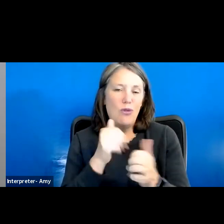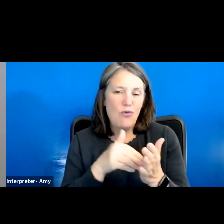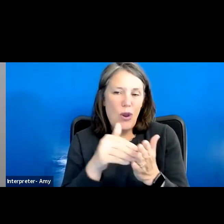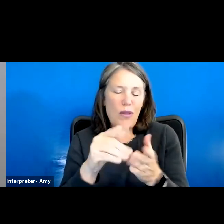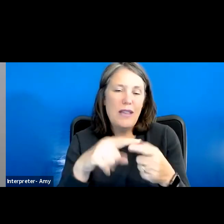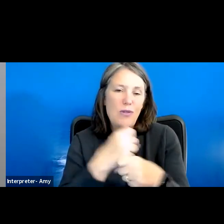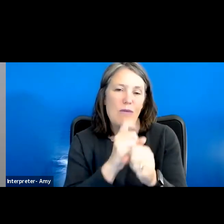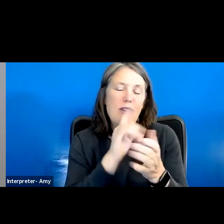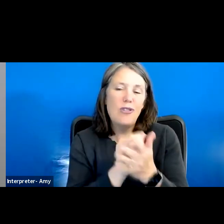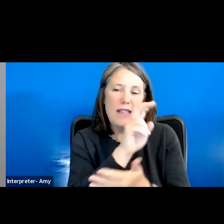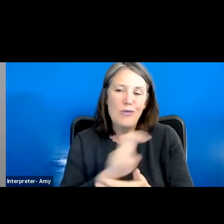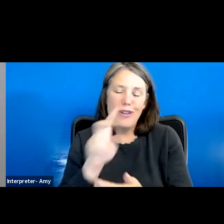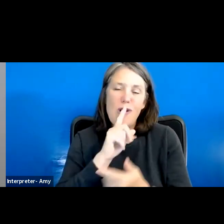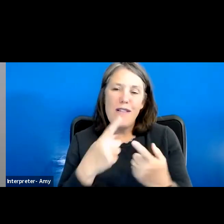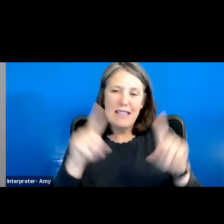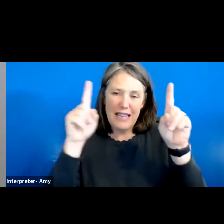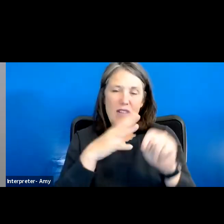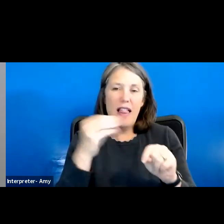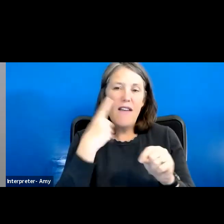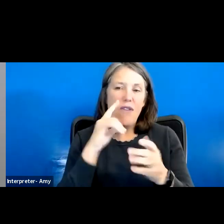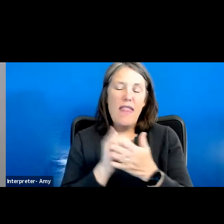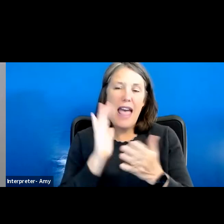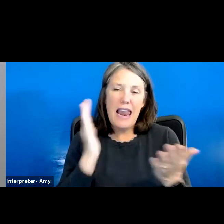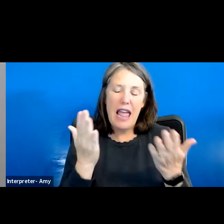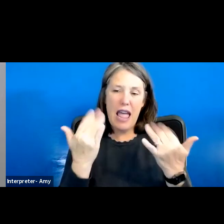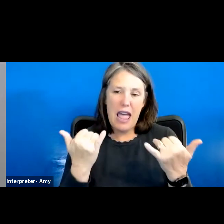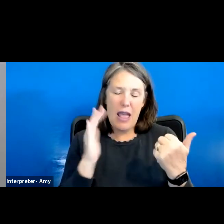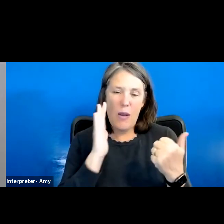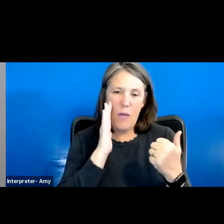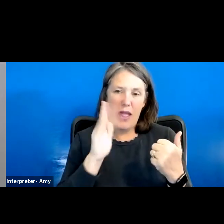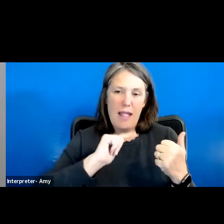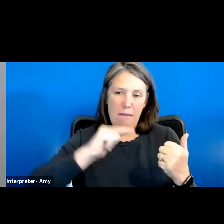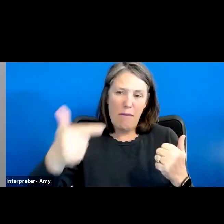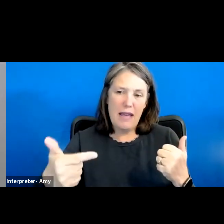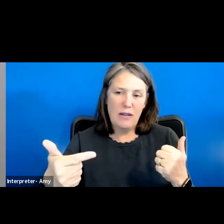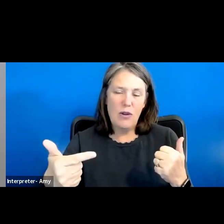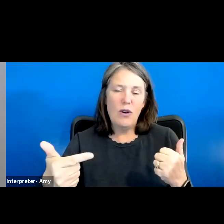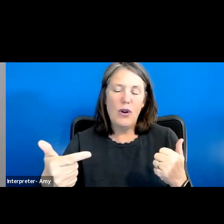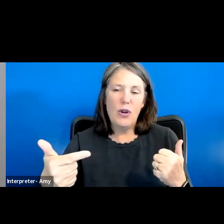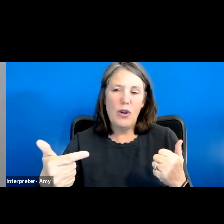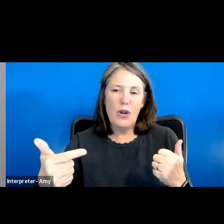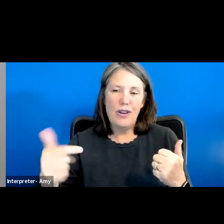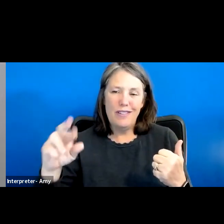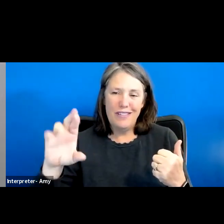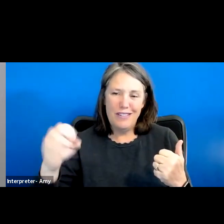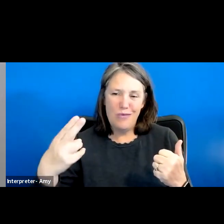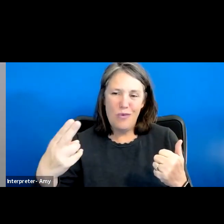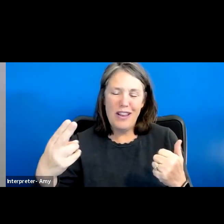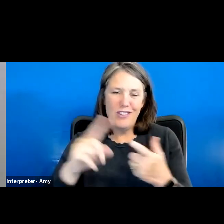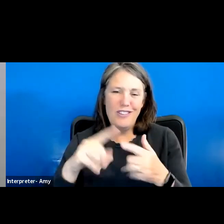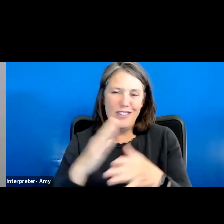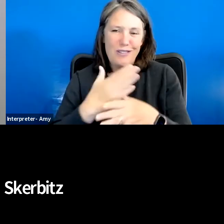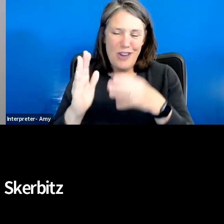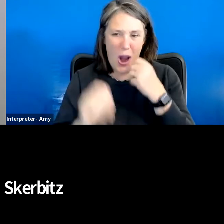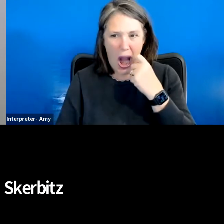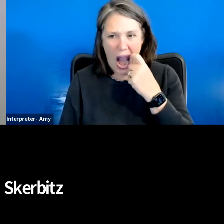that our transitions are successful. And for that, I'm going to pass over to Rich to share about those